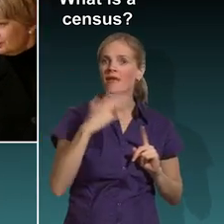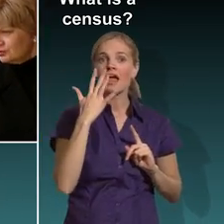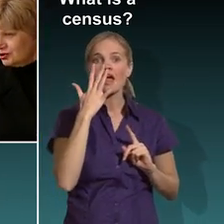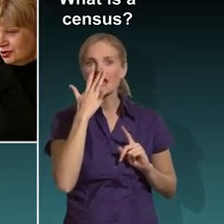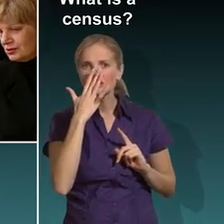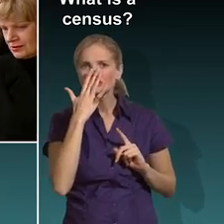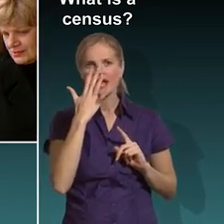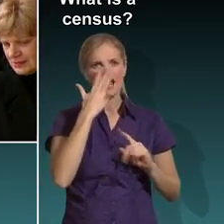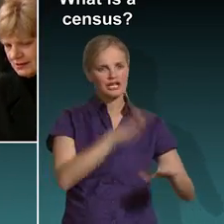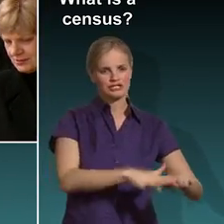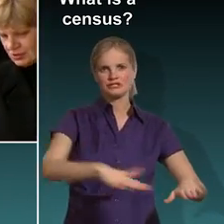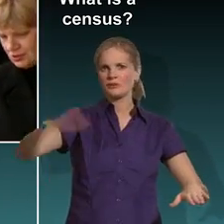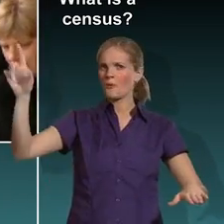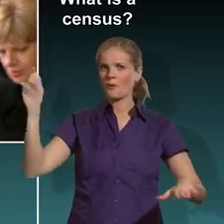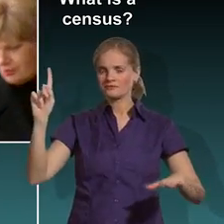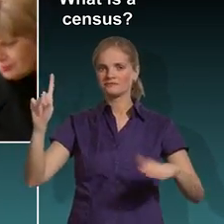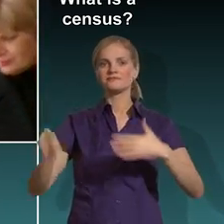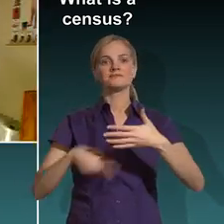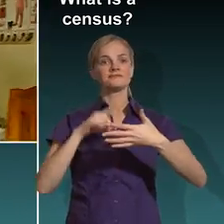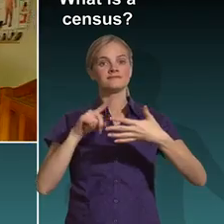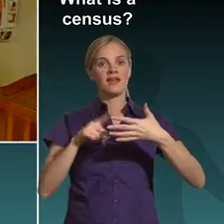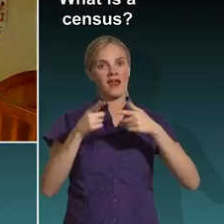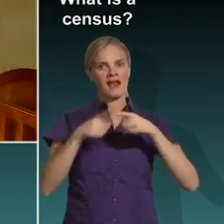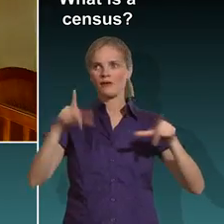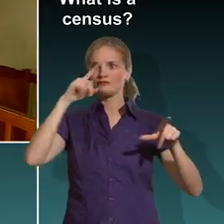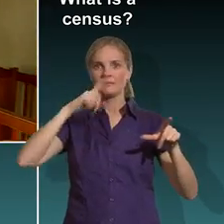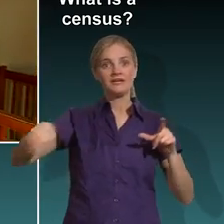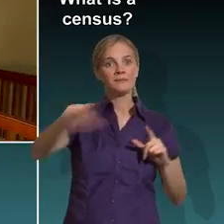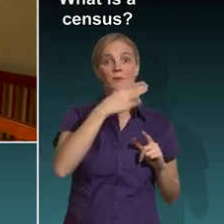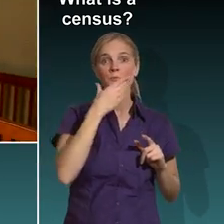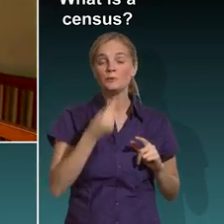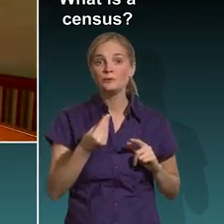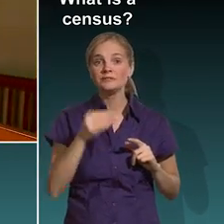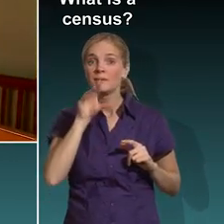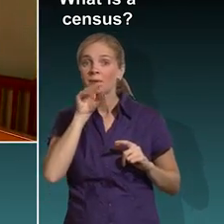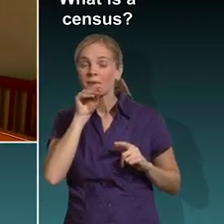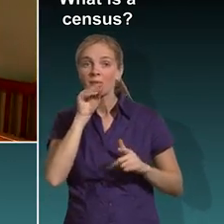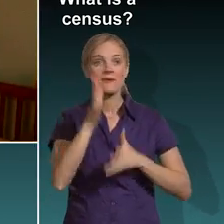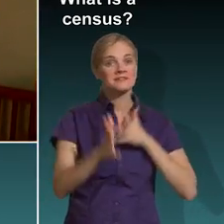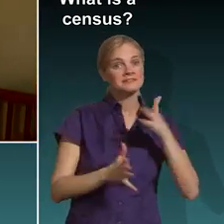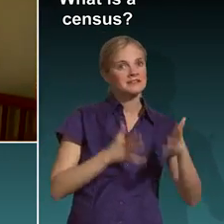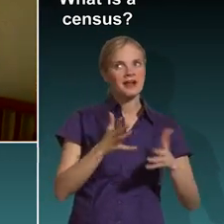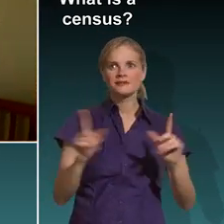population, age and age range, the languages that people use.